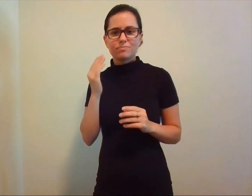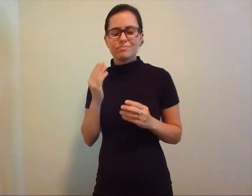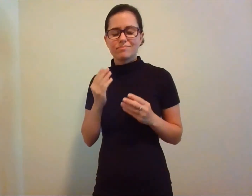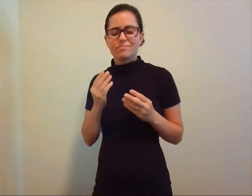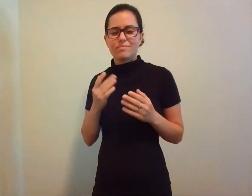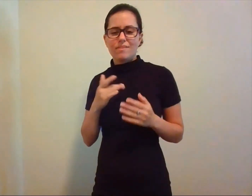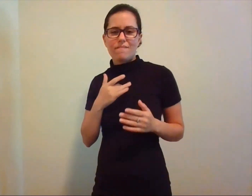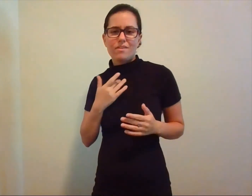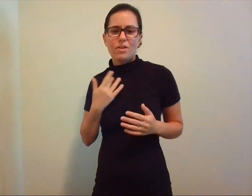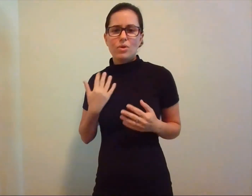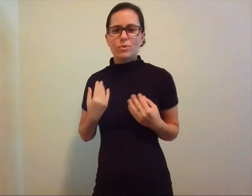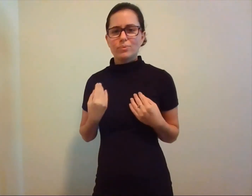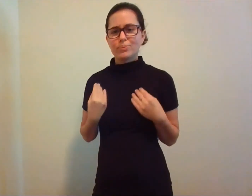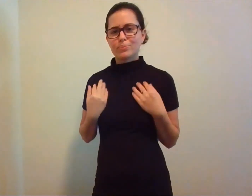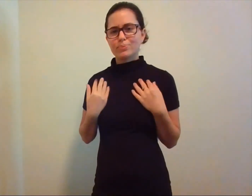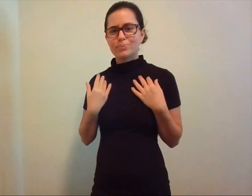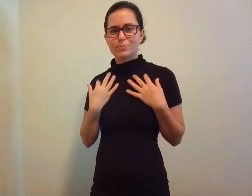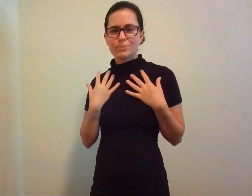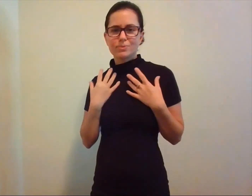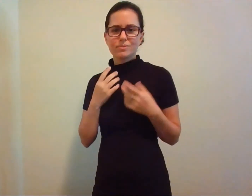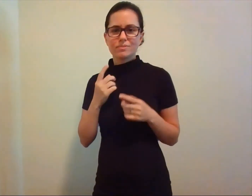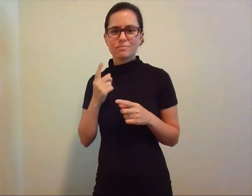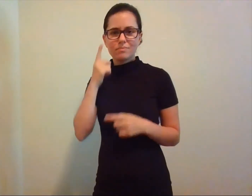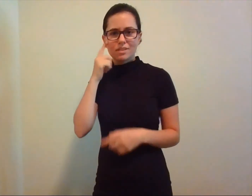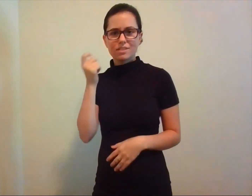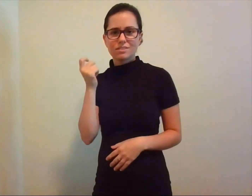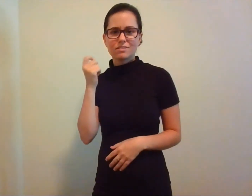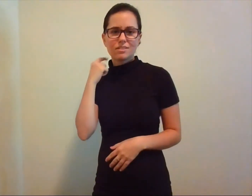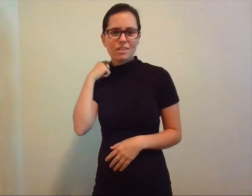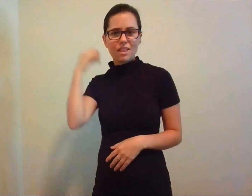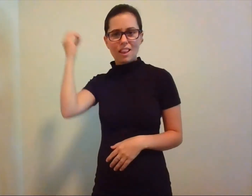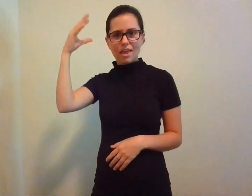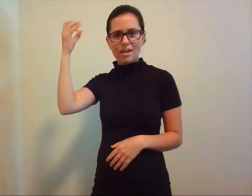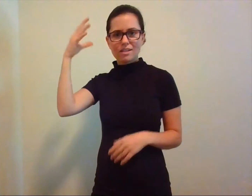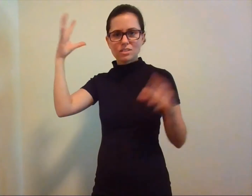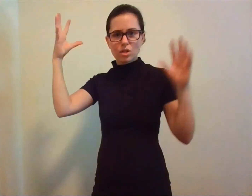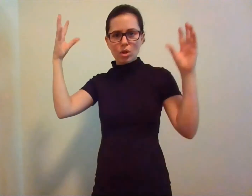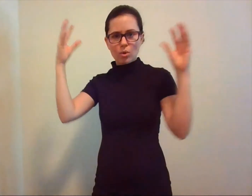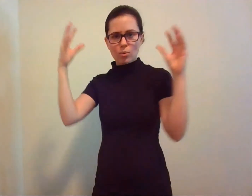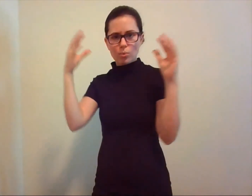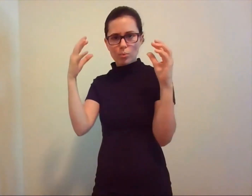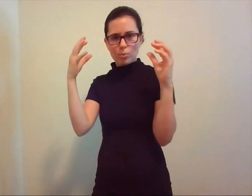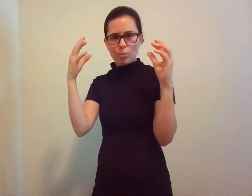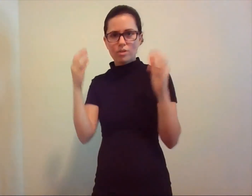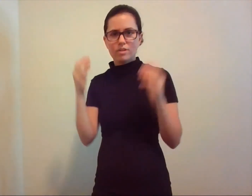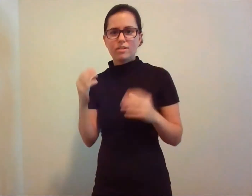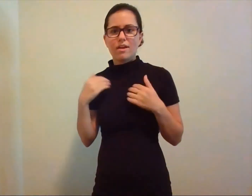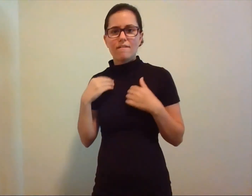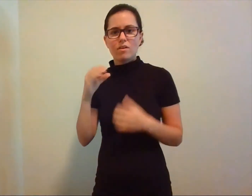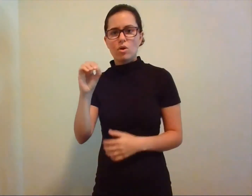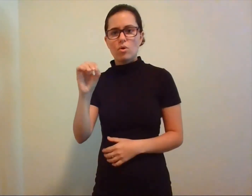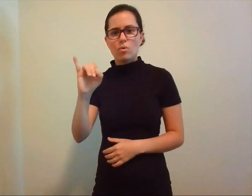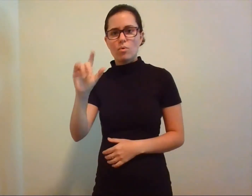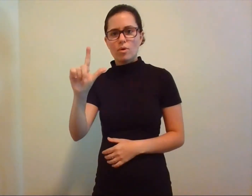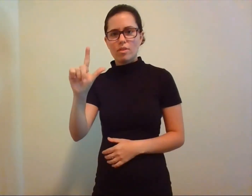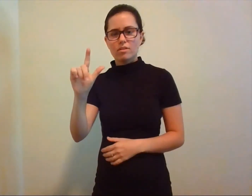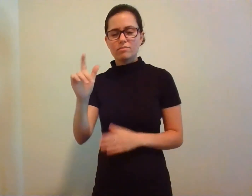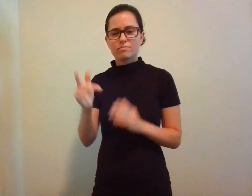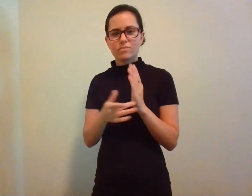the ingredients are, of course, I didn't say it's business time. Okay, spa. I didn't say it's business time. Sounds. And it didn't turn on my lights a certain color that